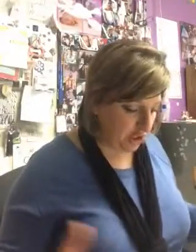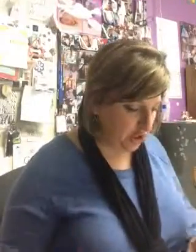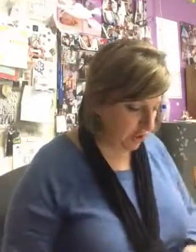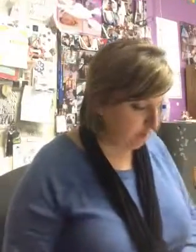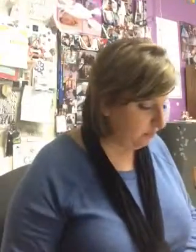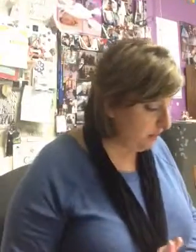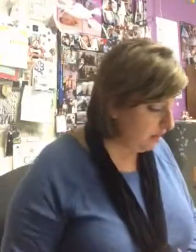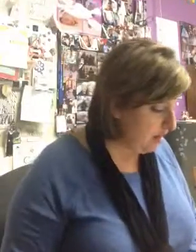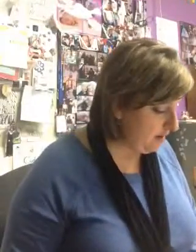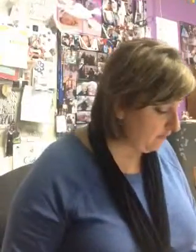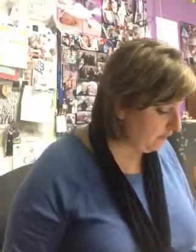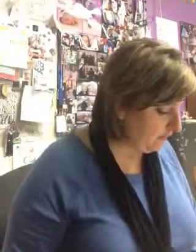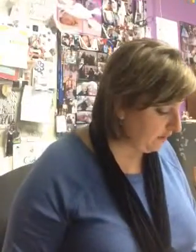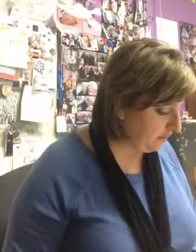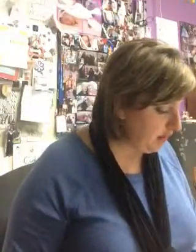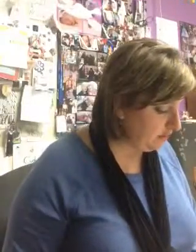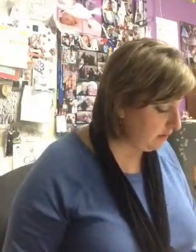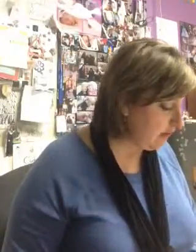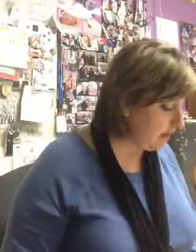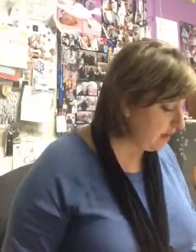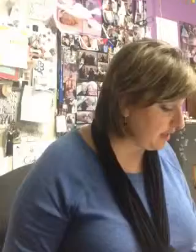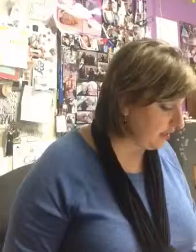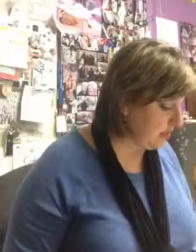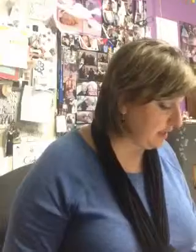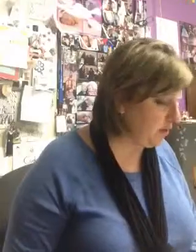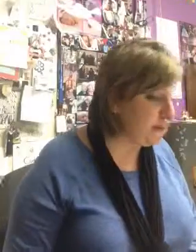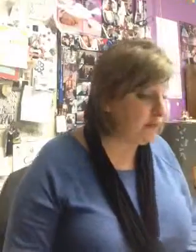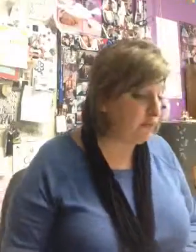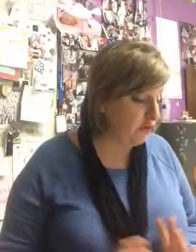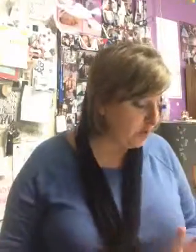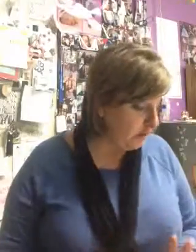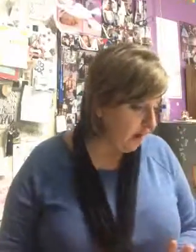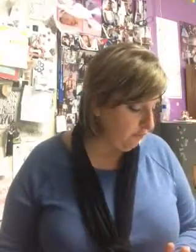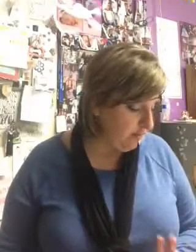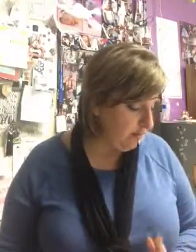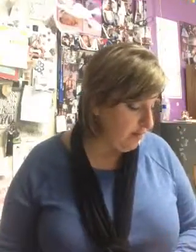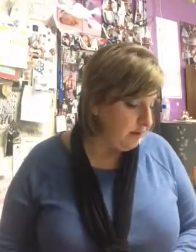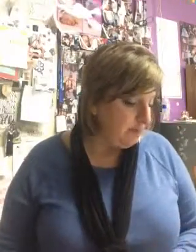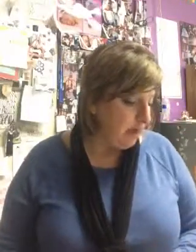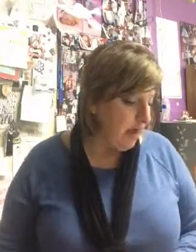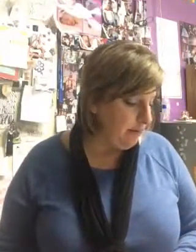conjecture there and figure, and that's what I'm going to say. So I'm going to first start it off with, I would